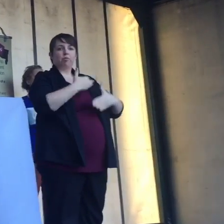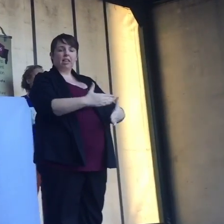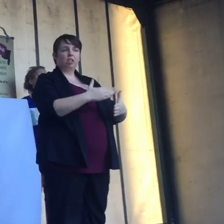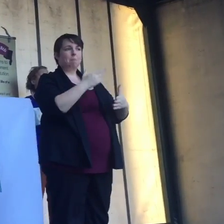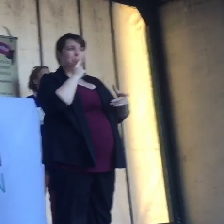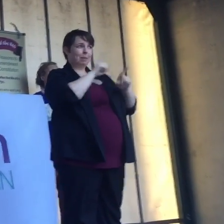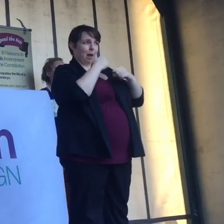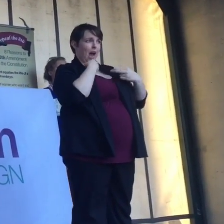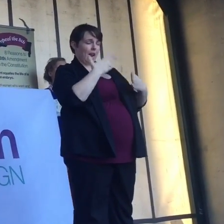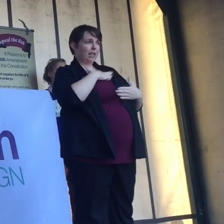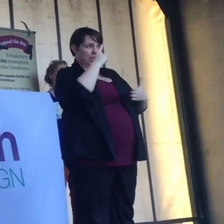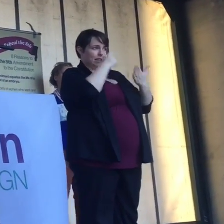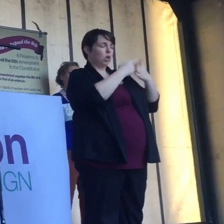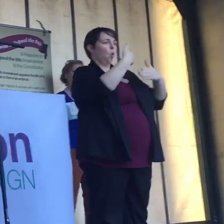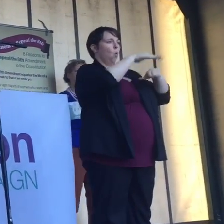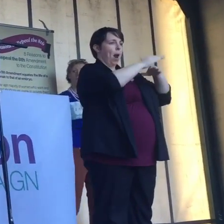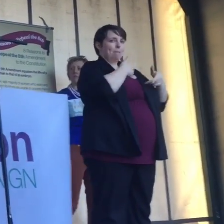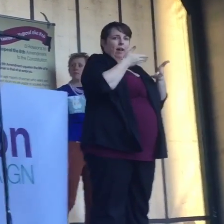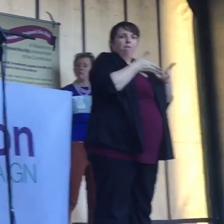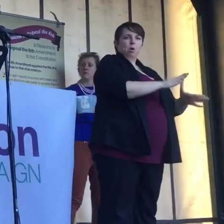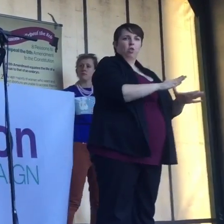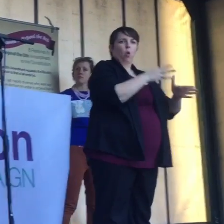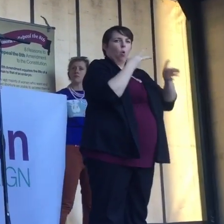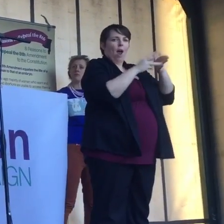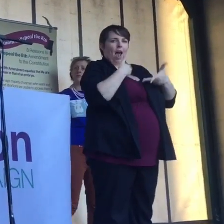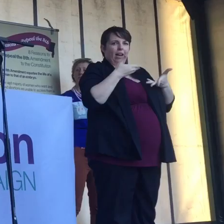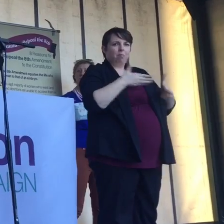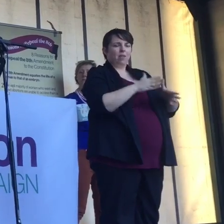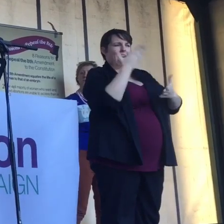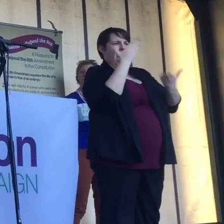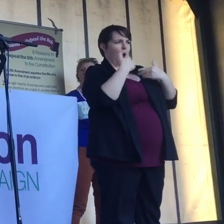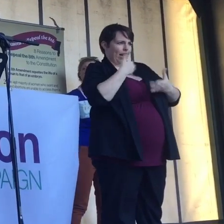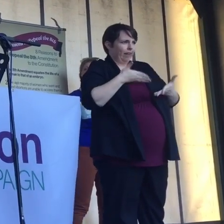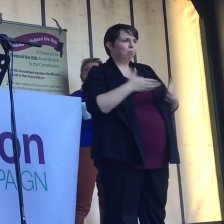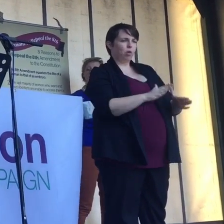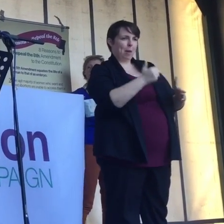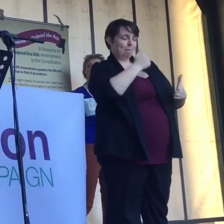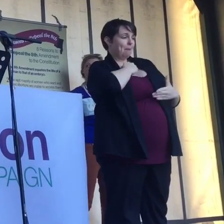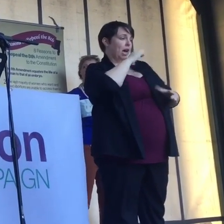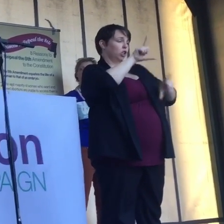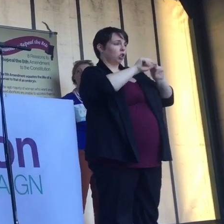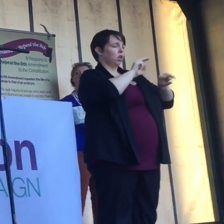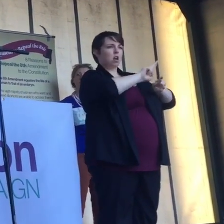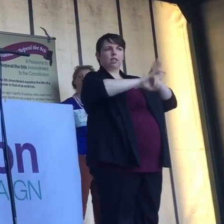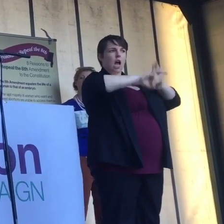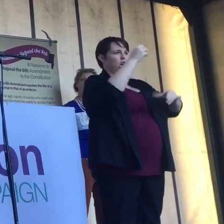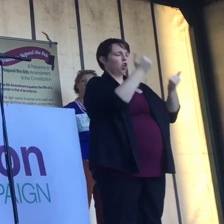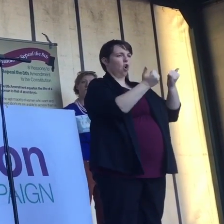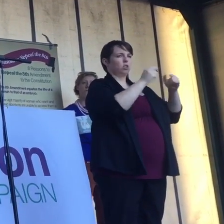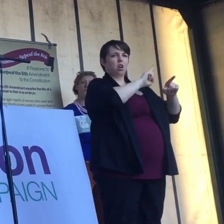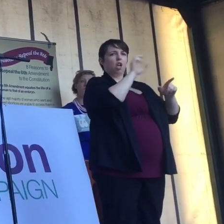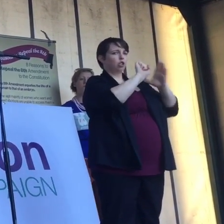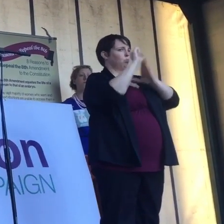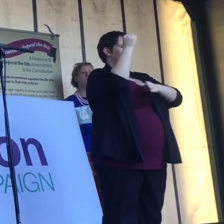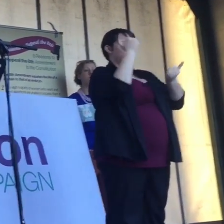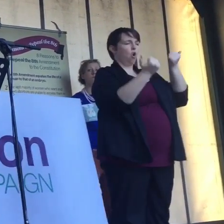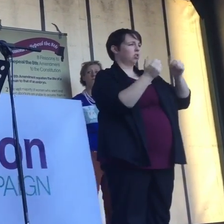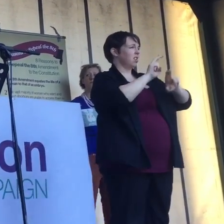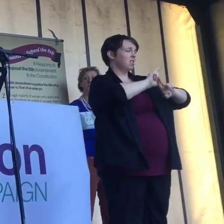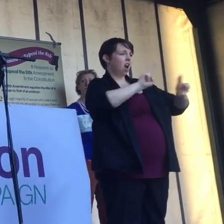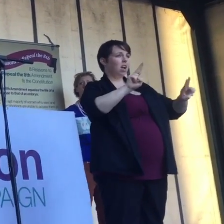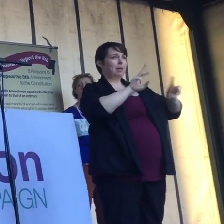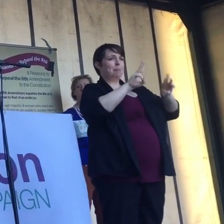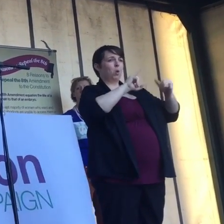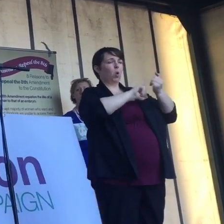birth, where and how and when I want to give birth. I make those choices, not the High Court, not the Supreme Court, not the